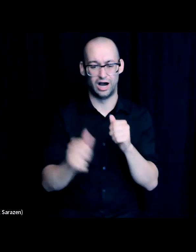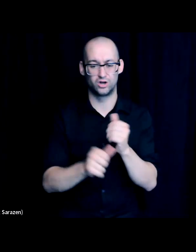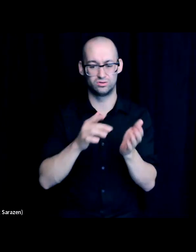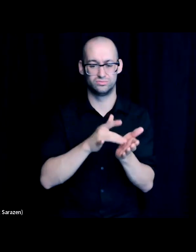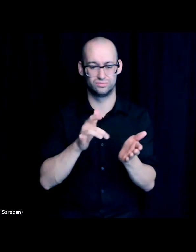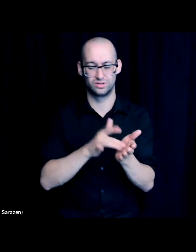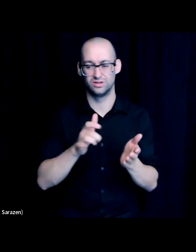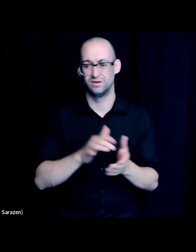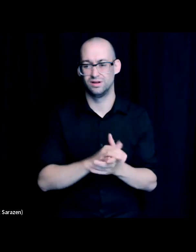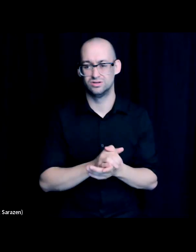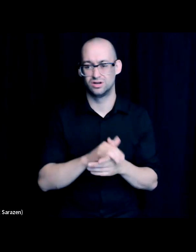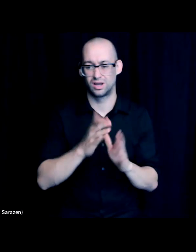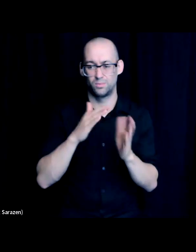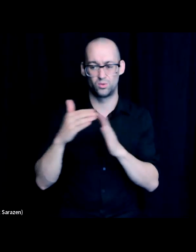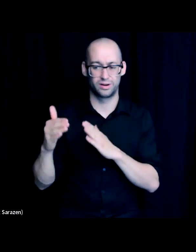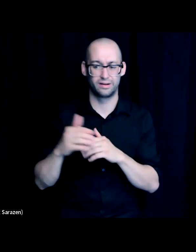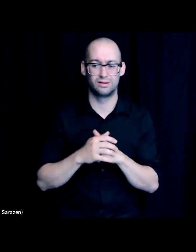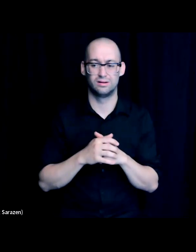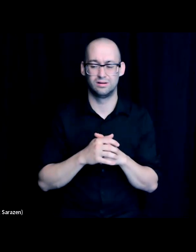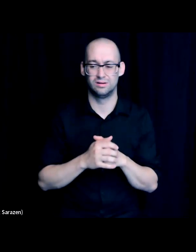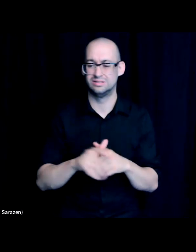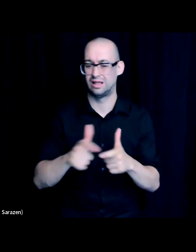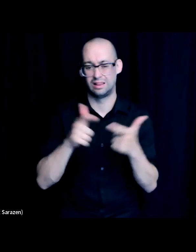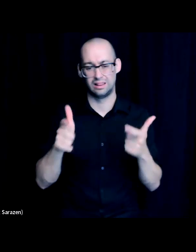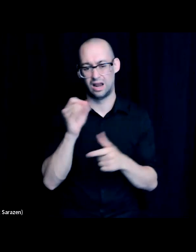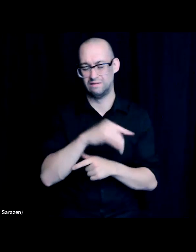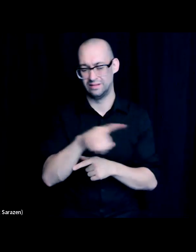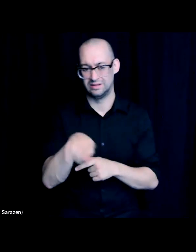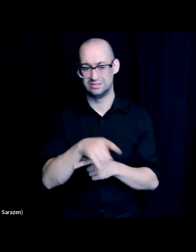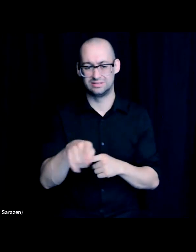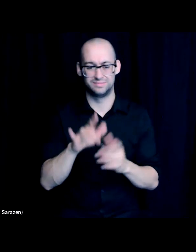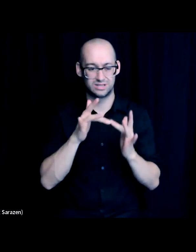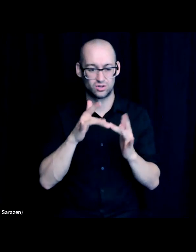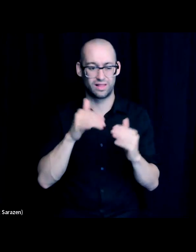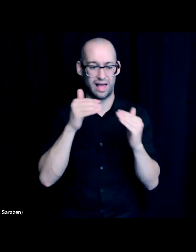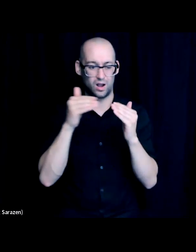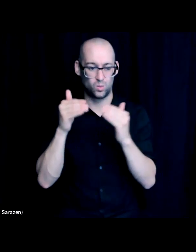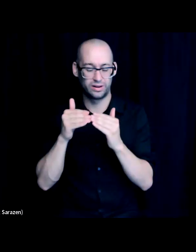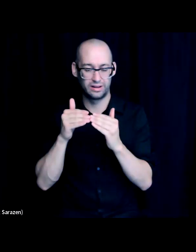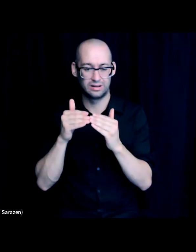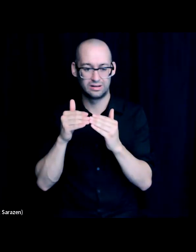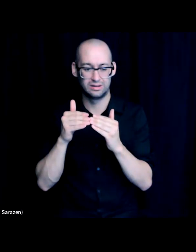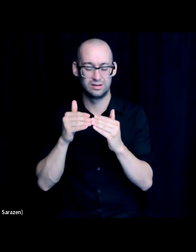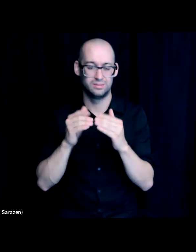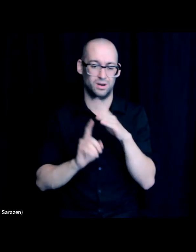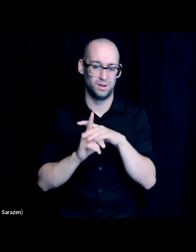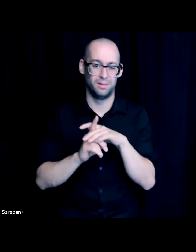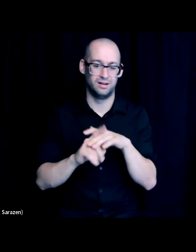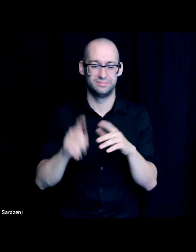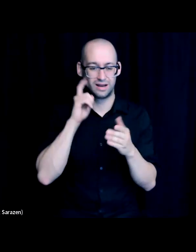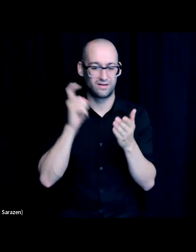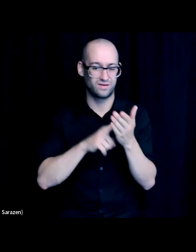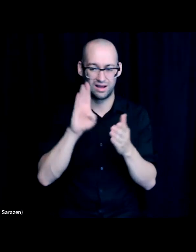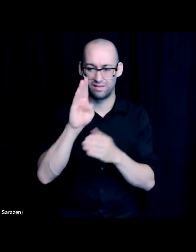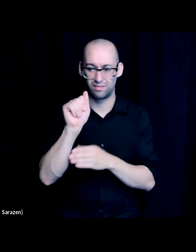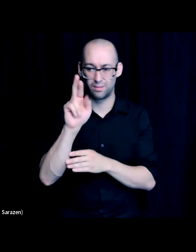modern economy. And so much of the digital equity planning process is about identifying the barriers